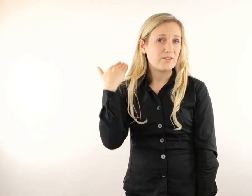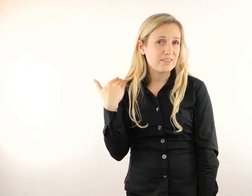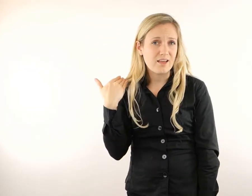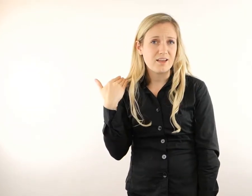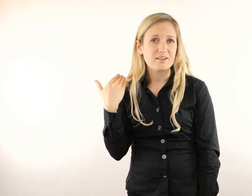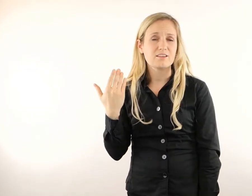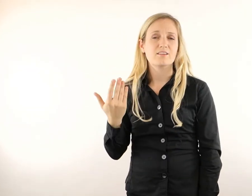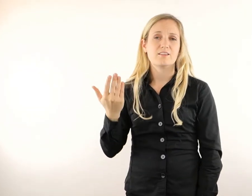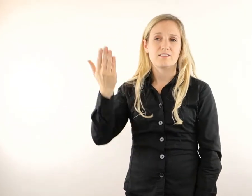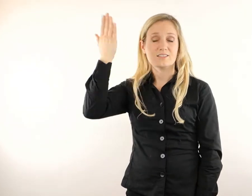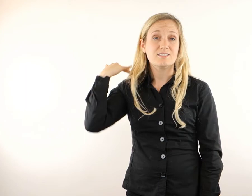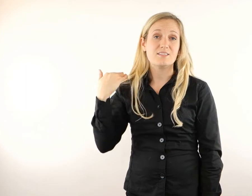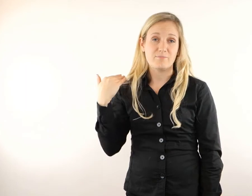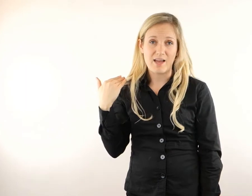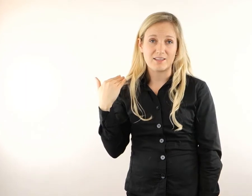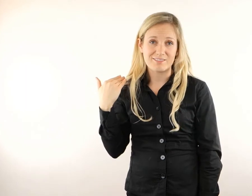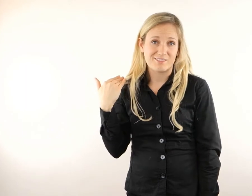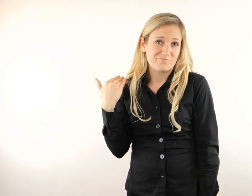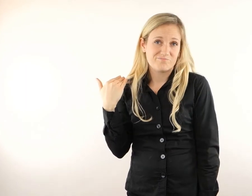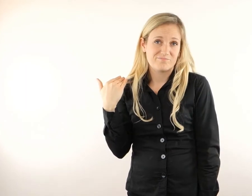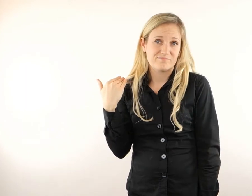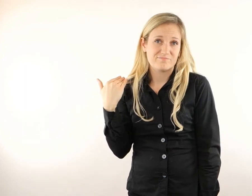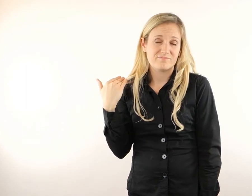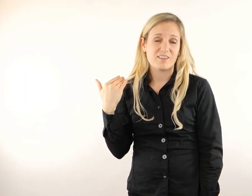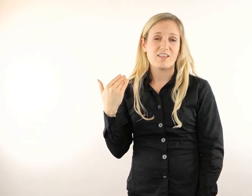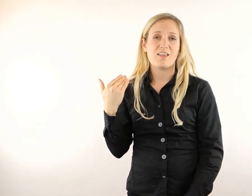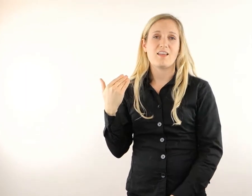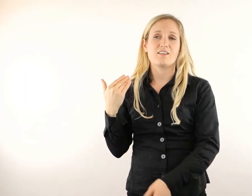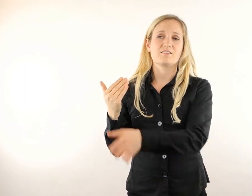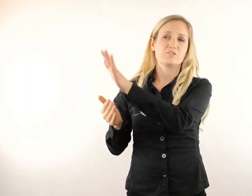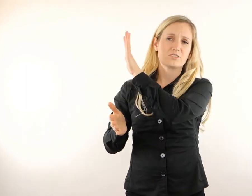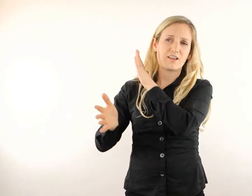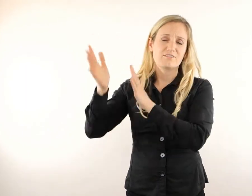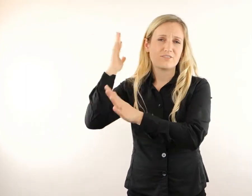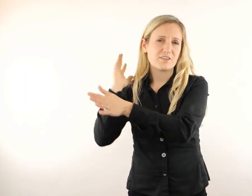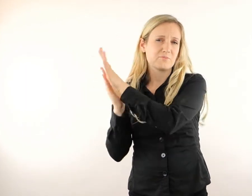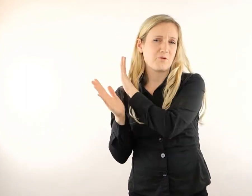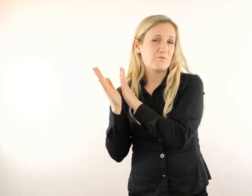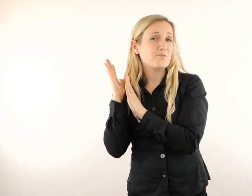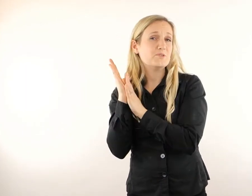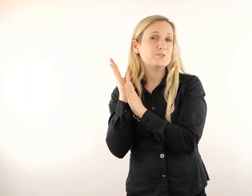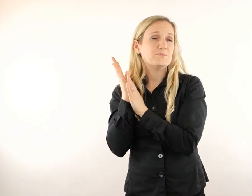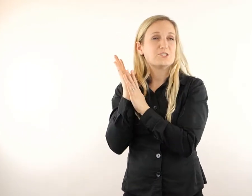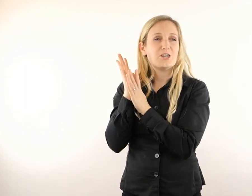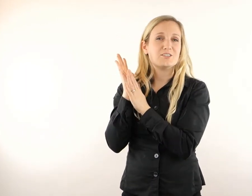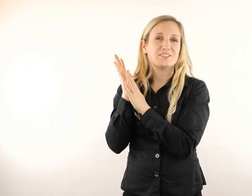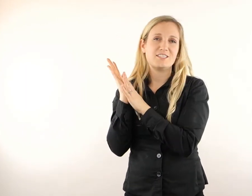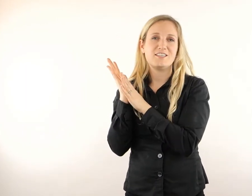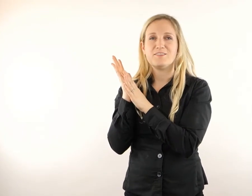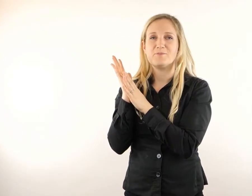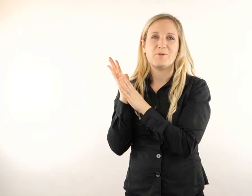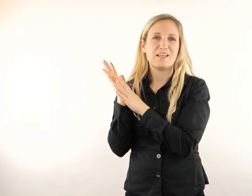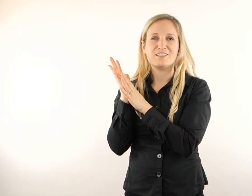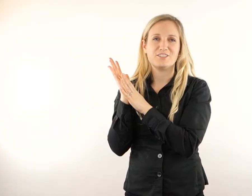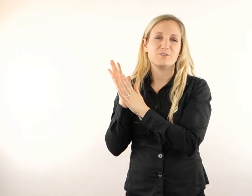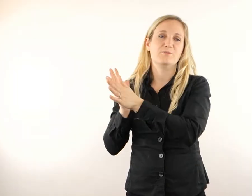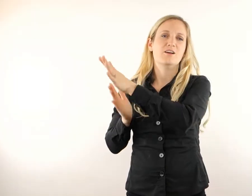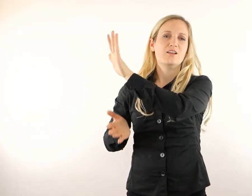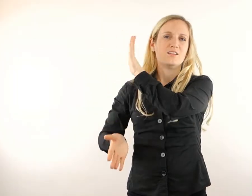like that. This is in the past. And this is kind of like a more formal song singing way to do